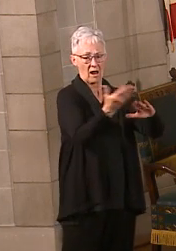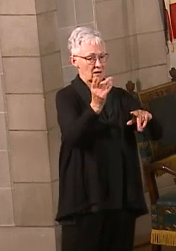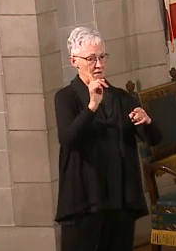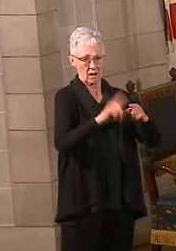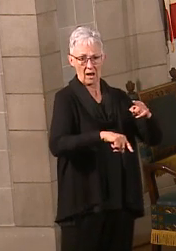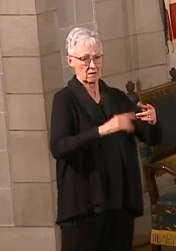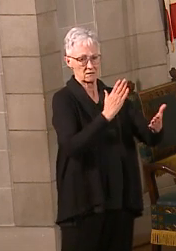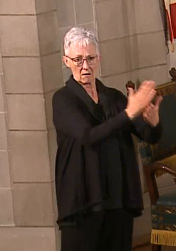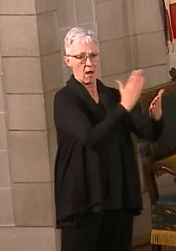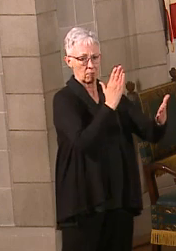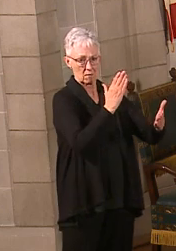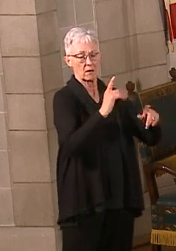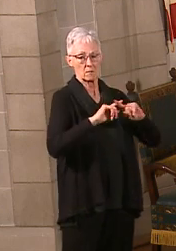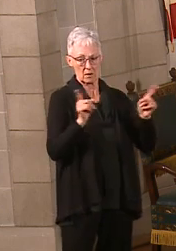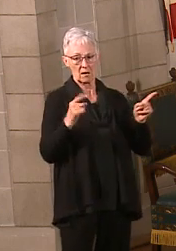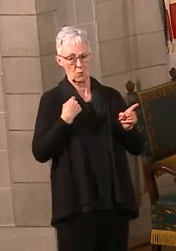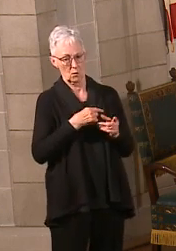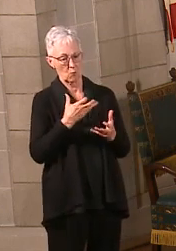be able to keep our teammates healthy.